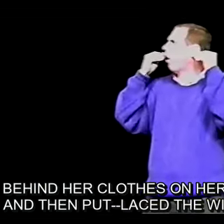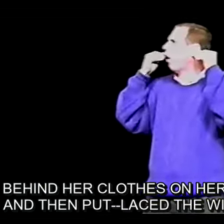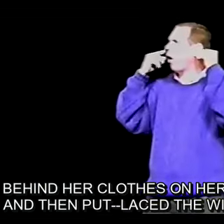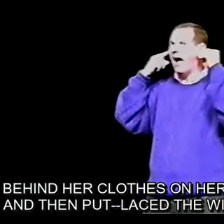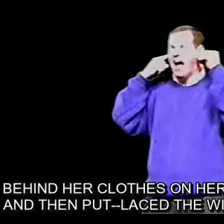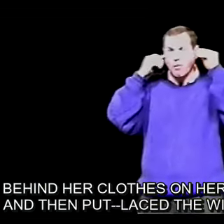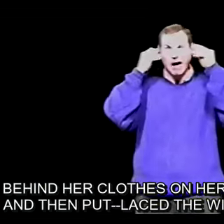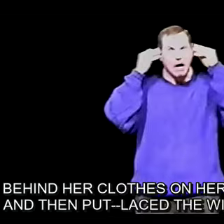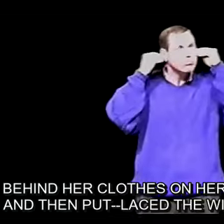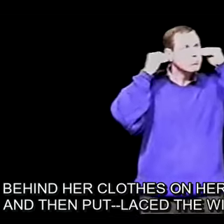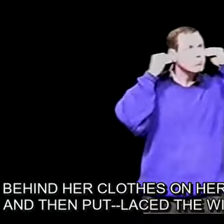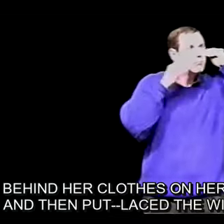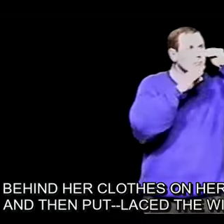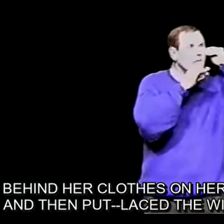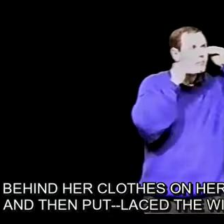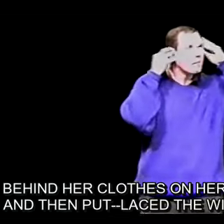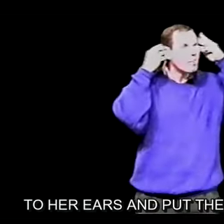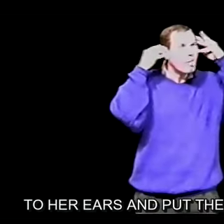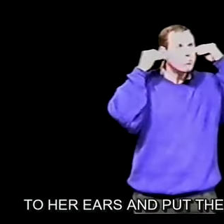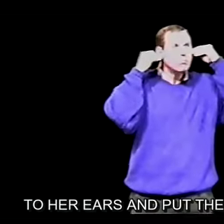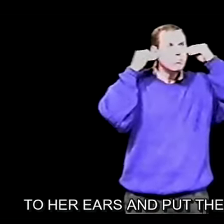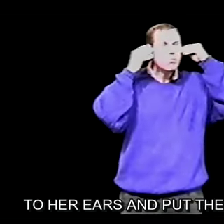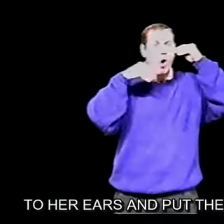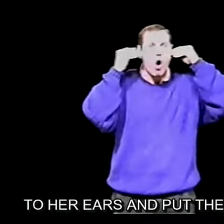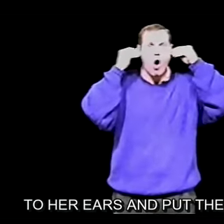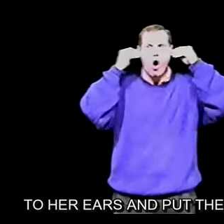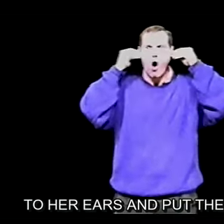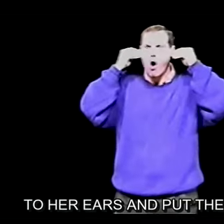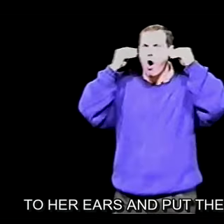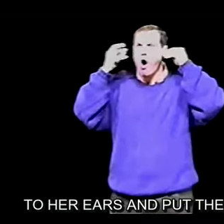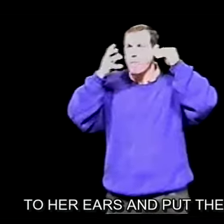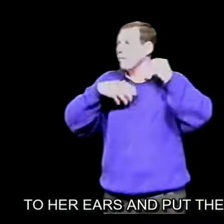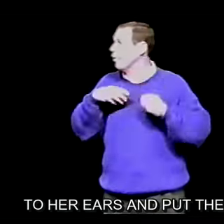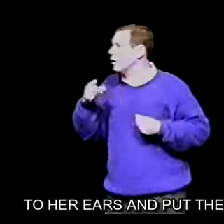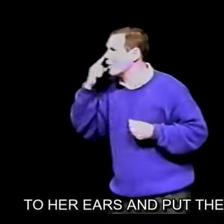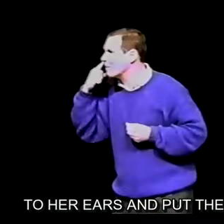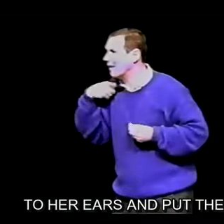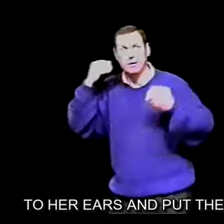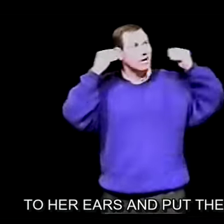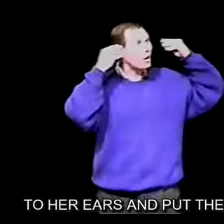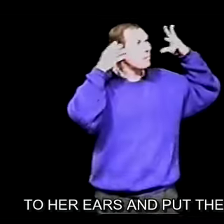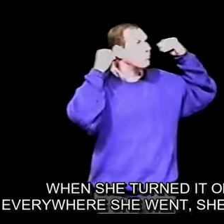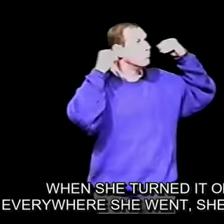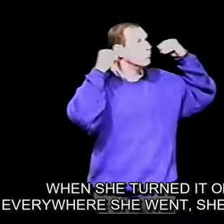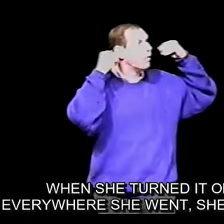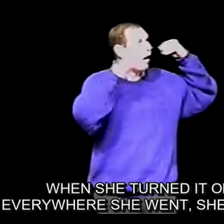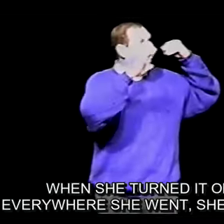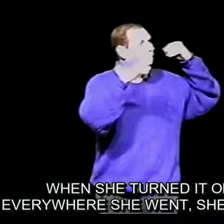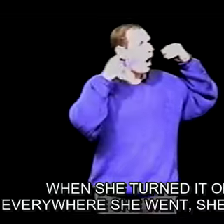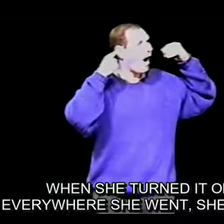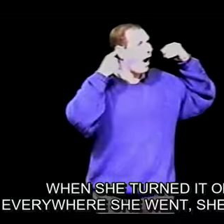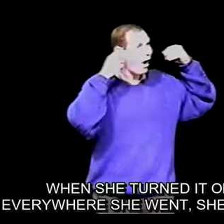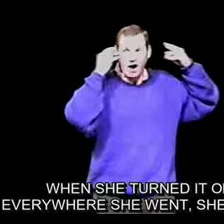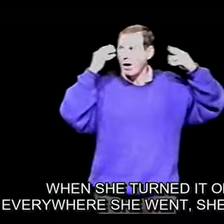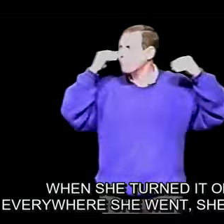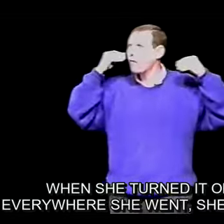up to her ears and put them in. And when she turned it on, everywhere she went, she could hear